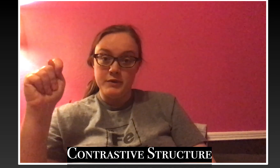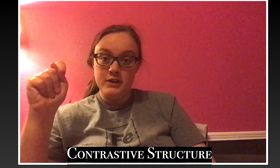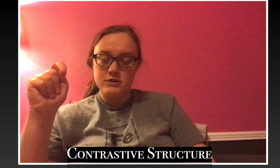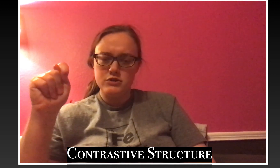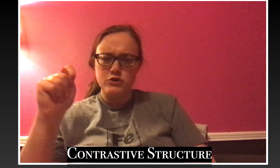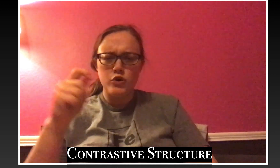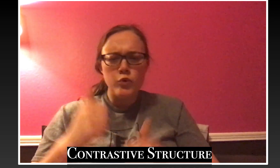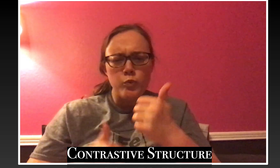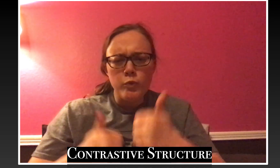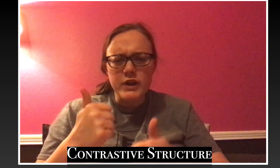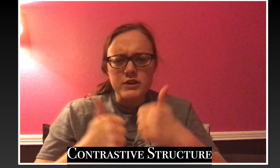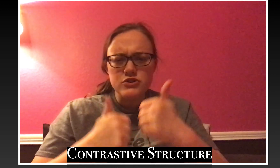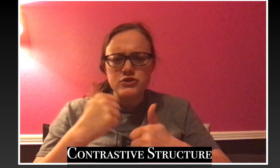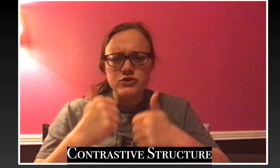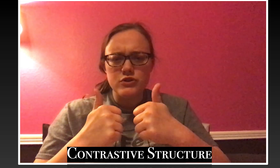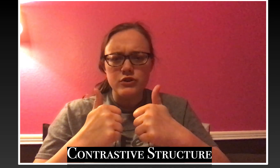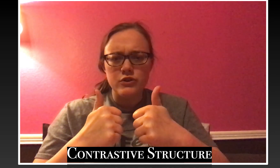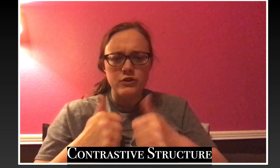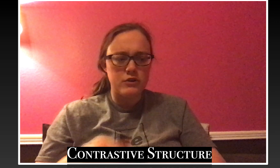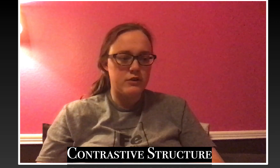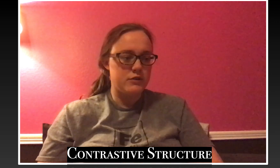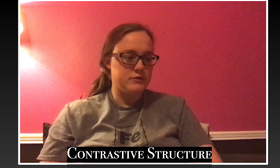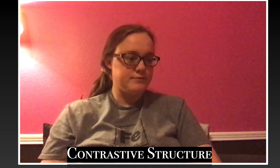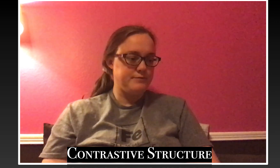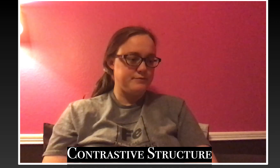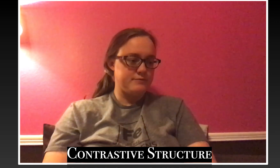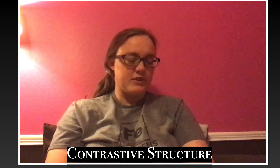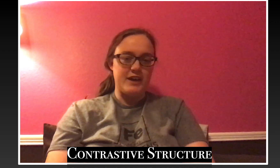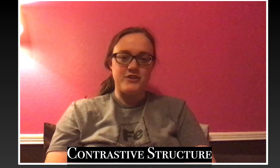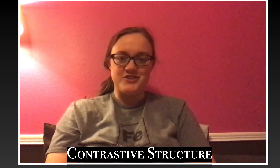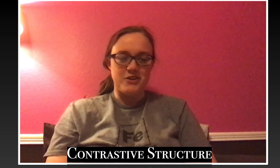apartment, which. Okay, good job.